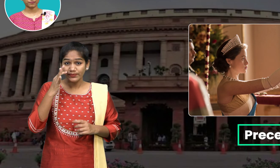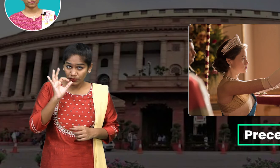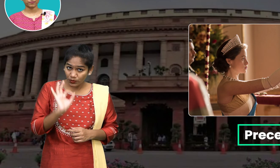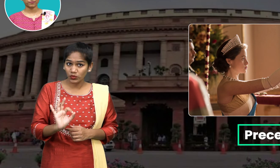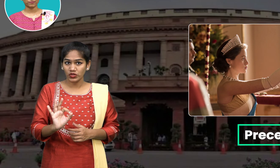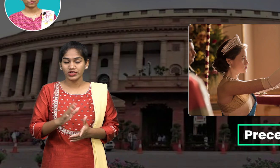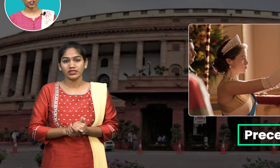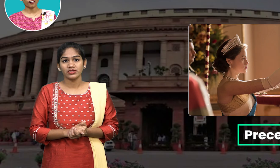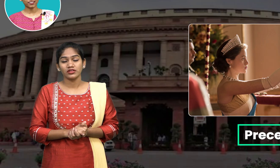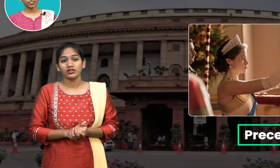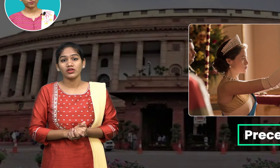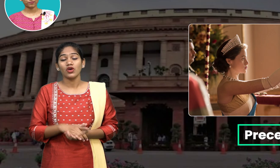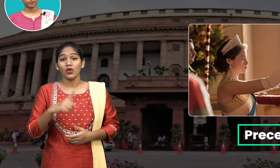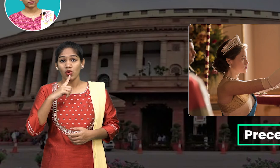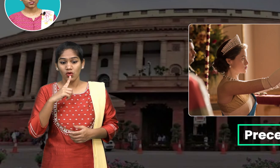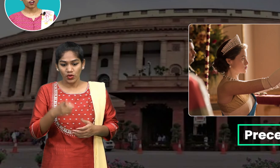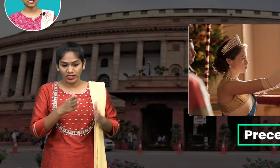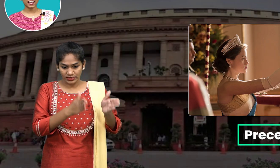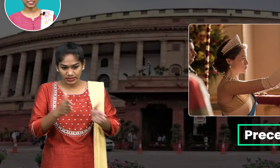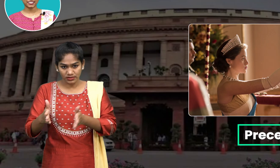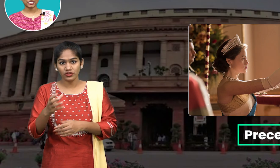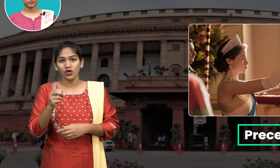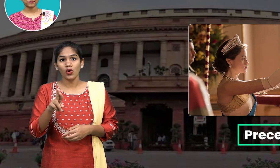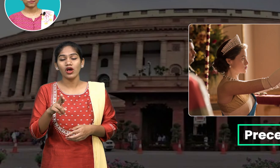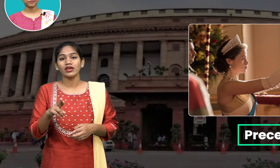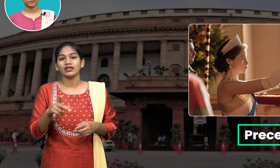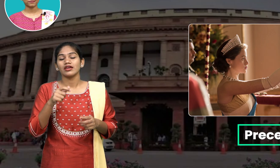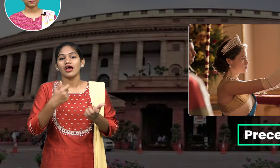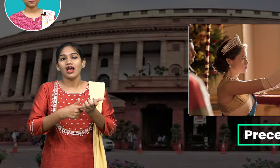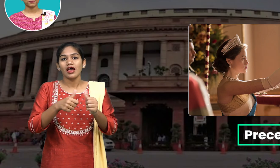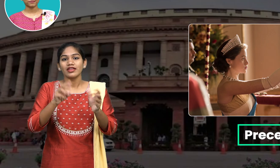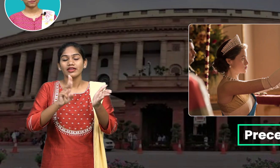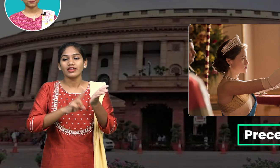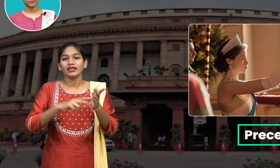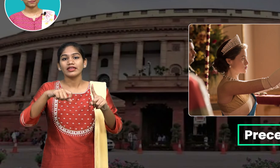importance, order, or rank.